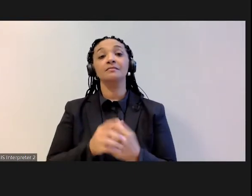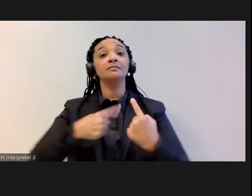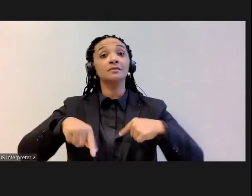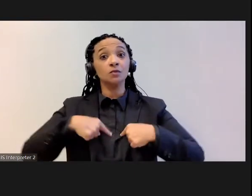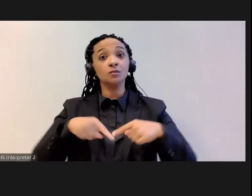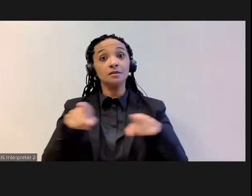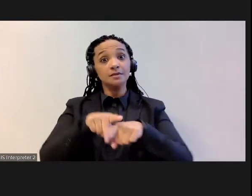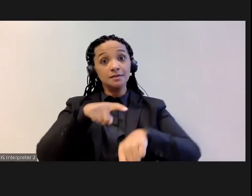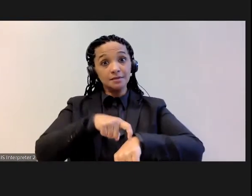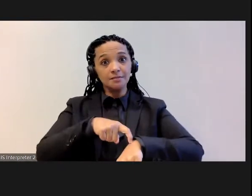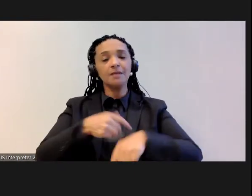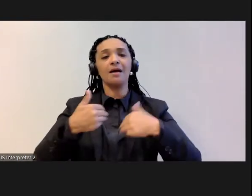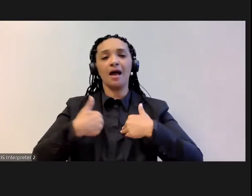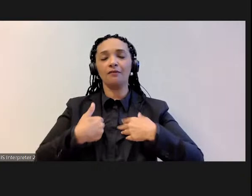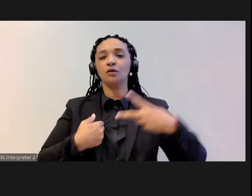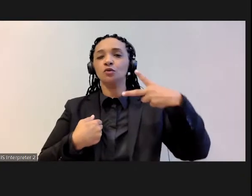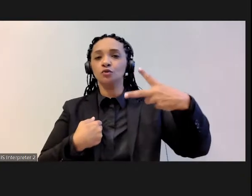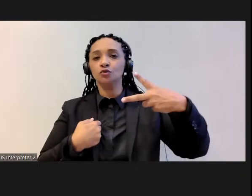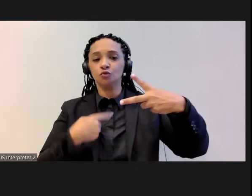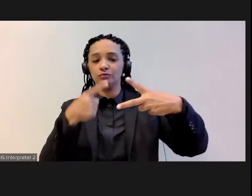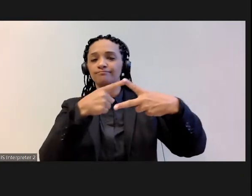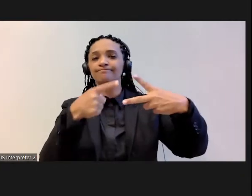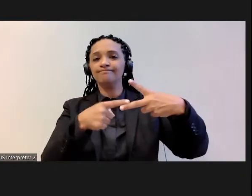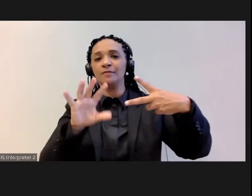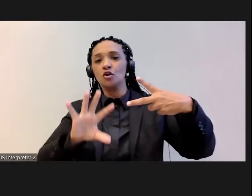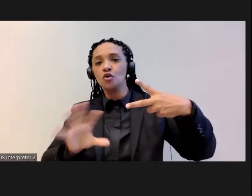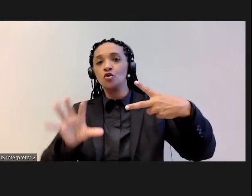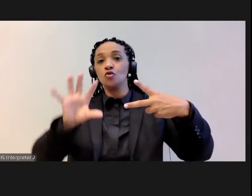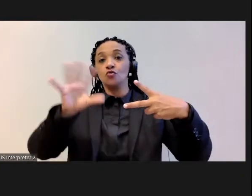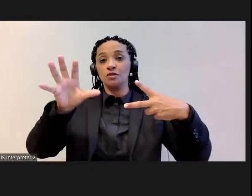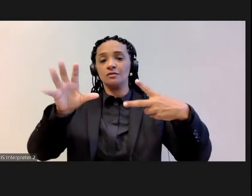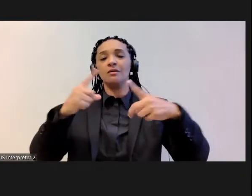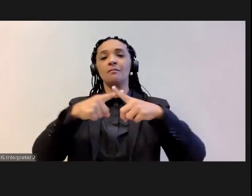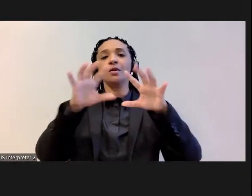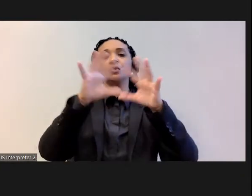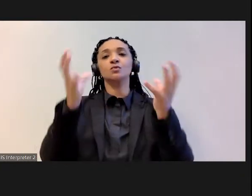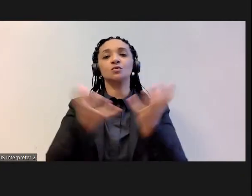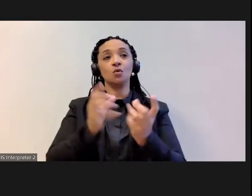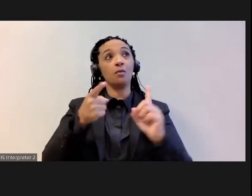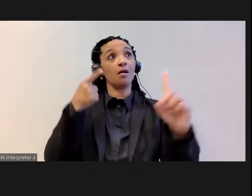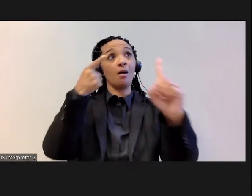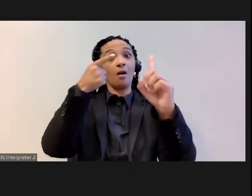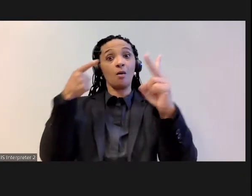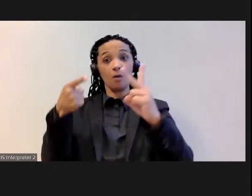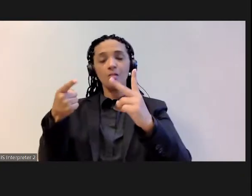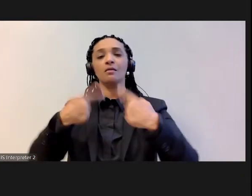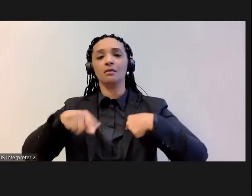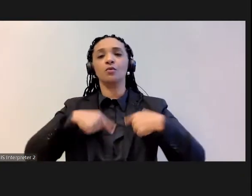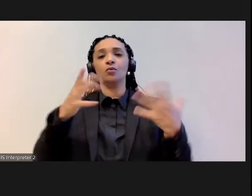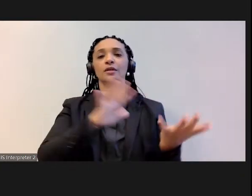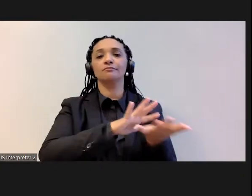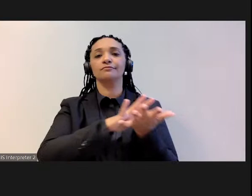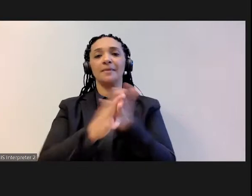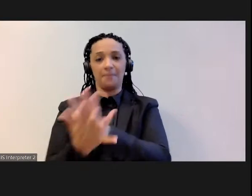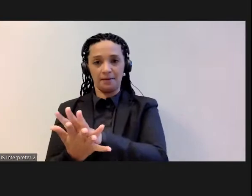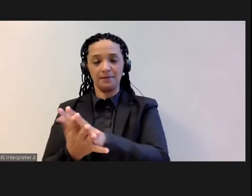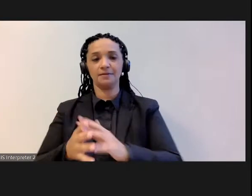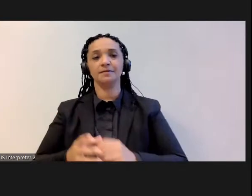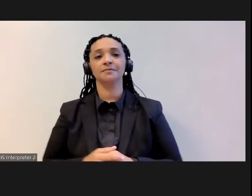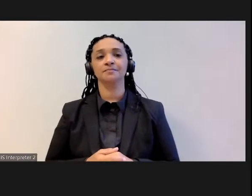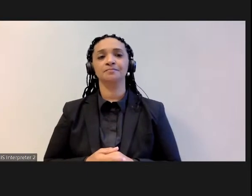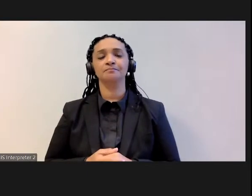implementing our two important regional and global goals. With support from